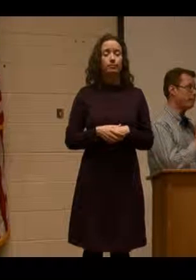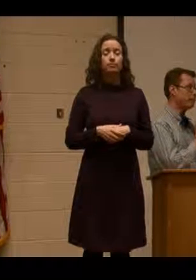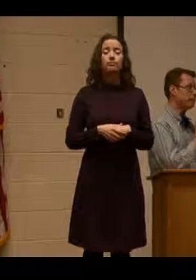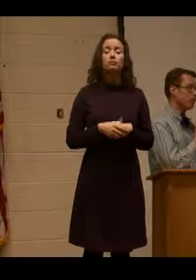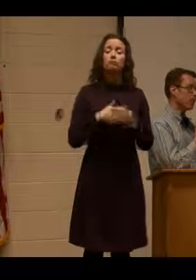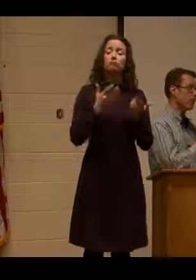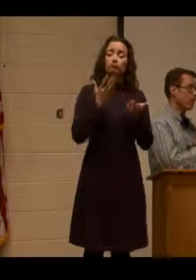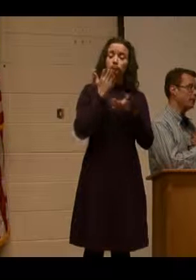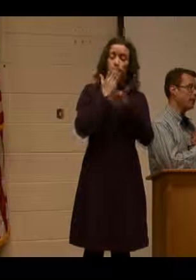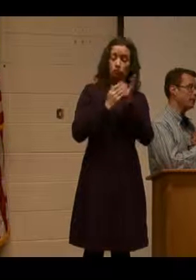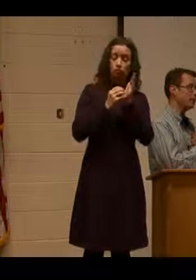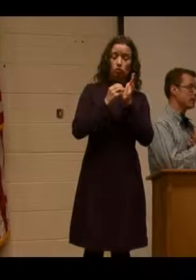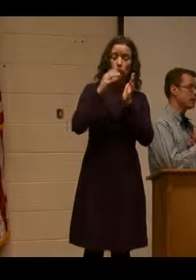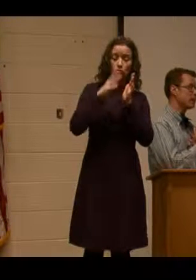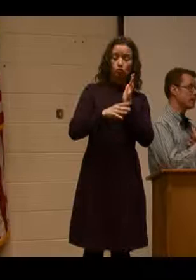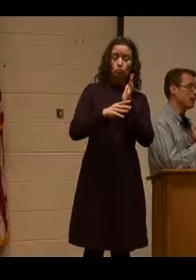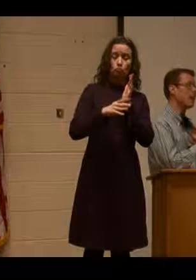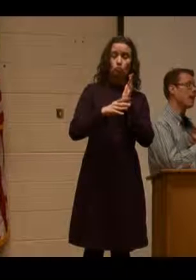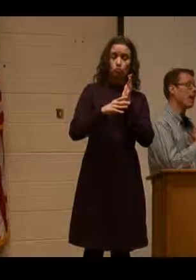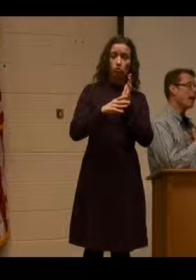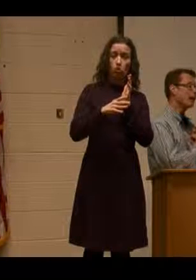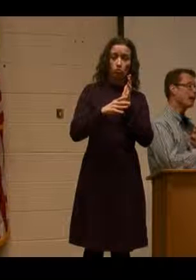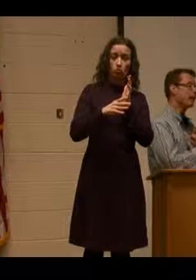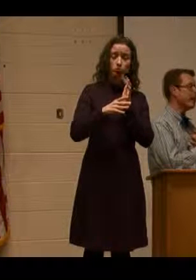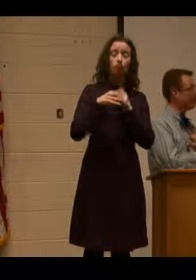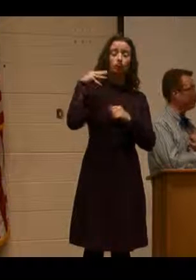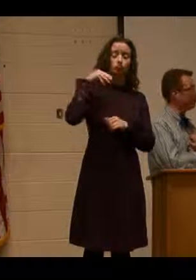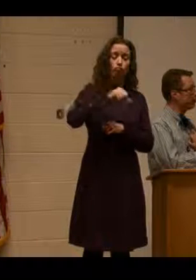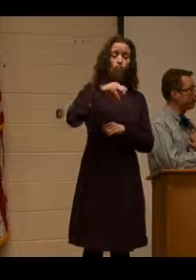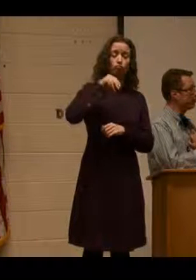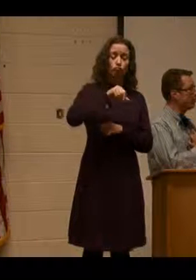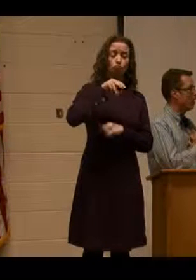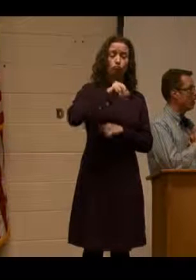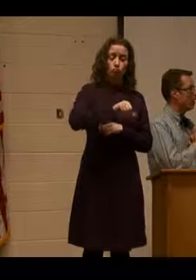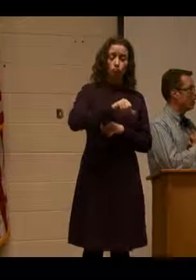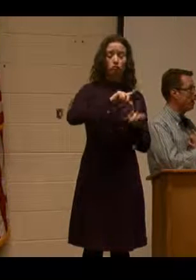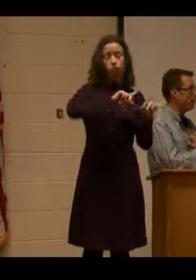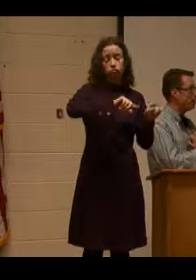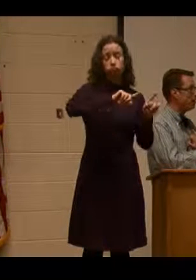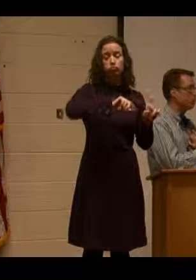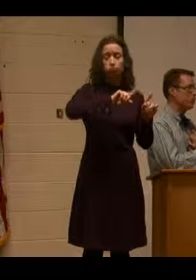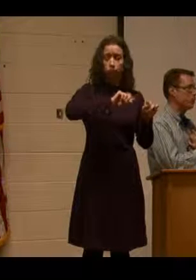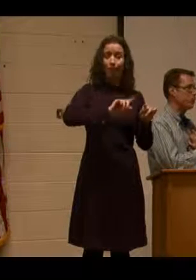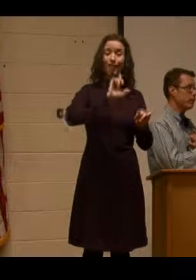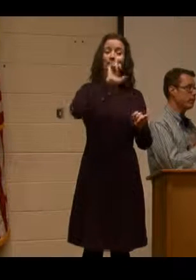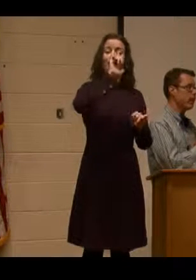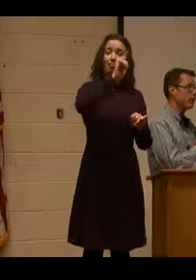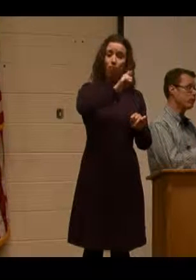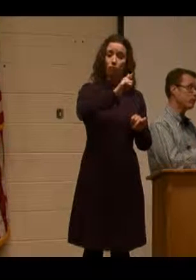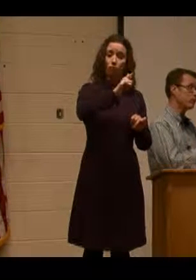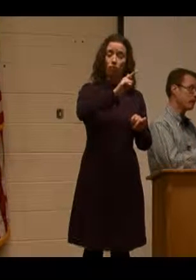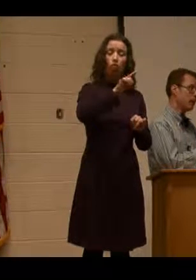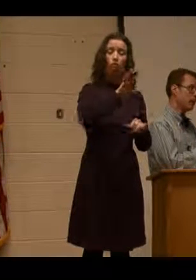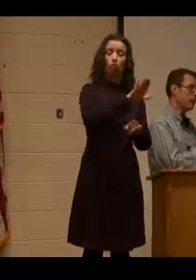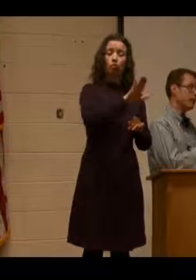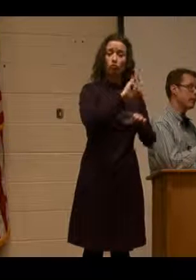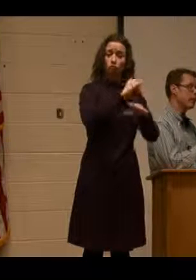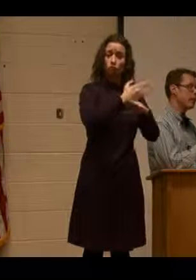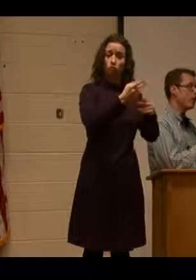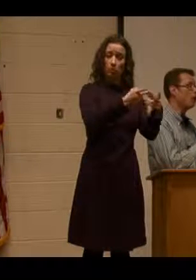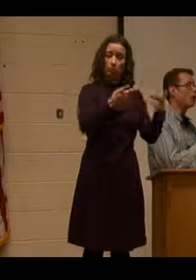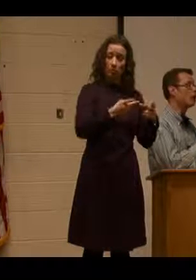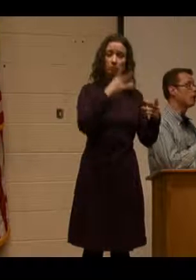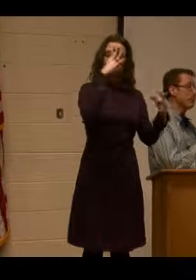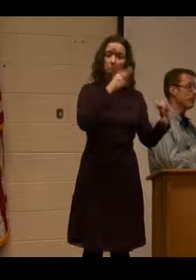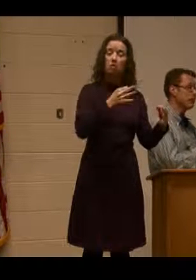CSDB, actually get hired by the employer, by their job site, and we call that competitively